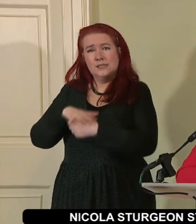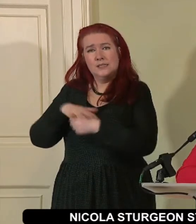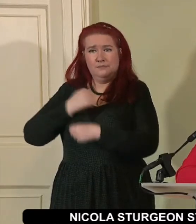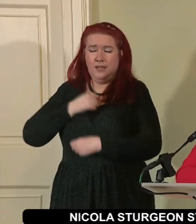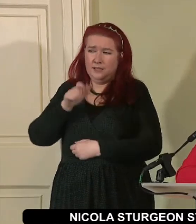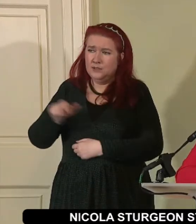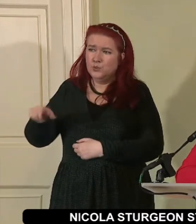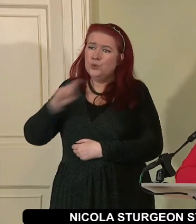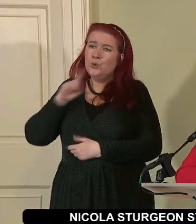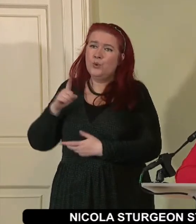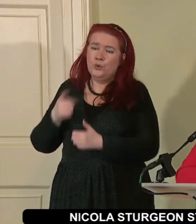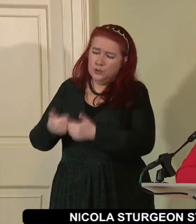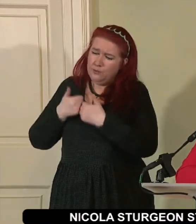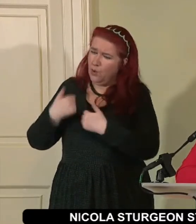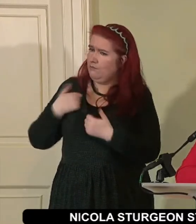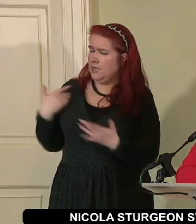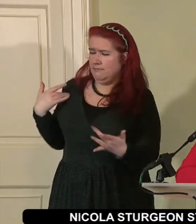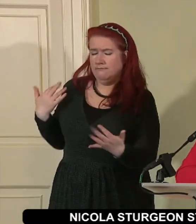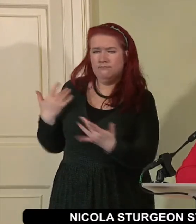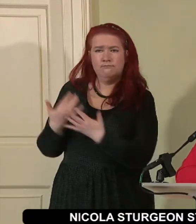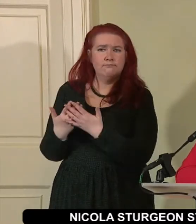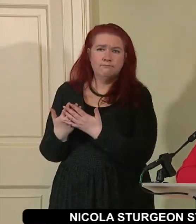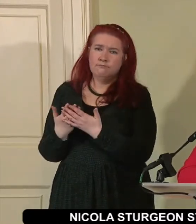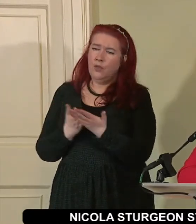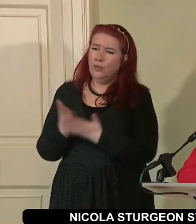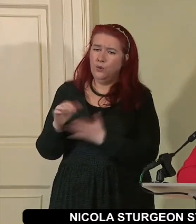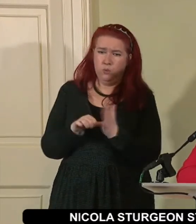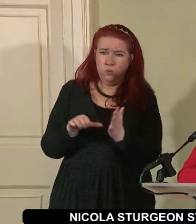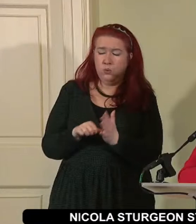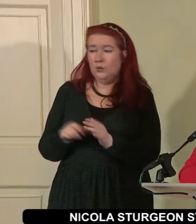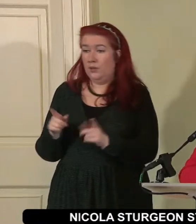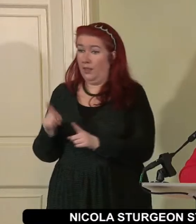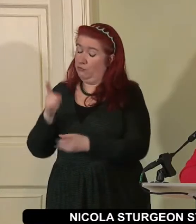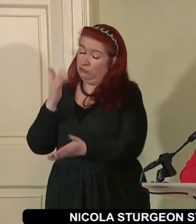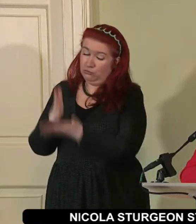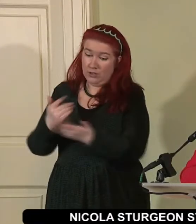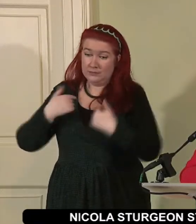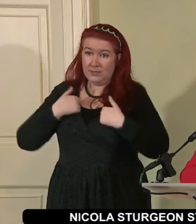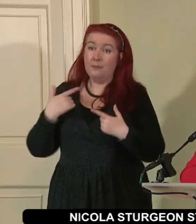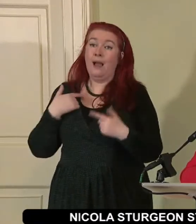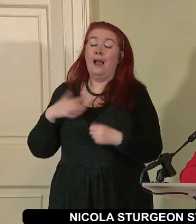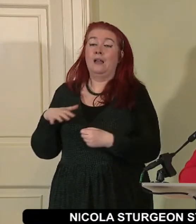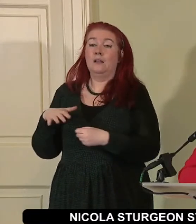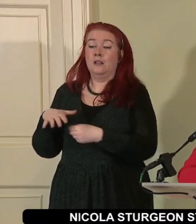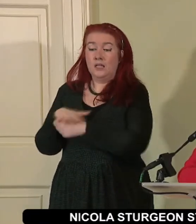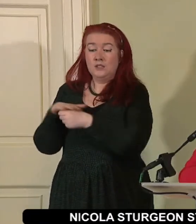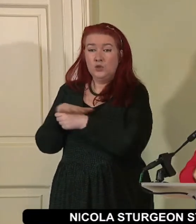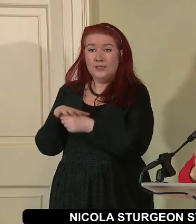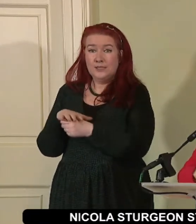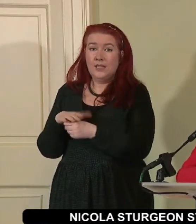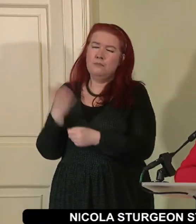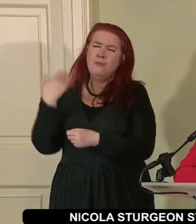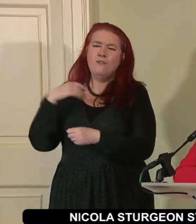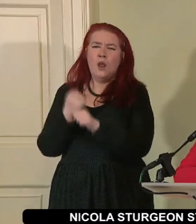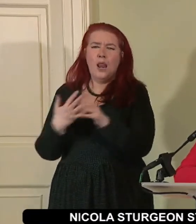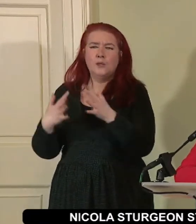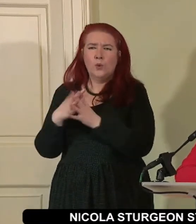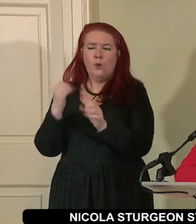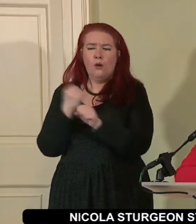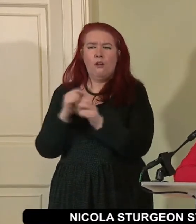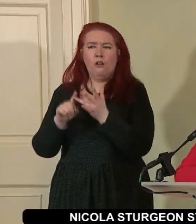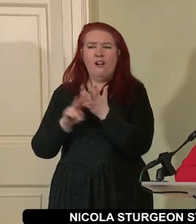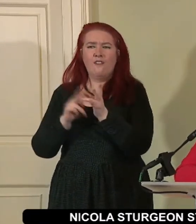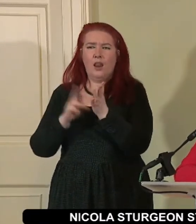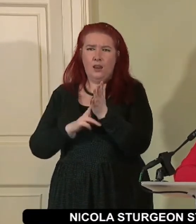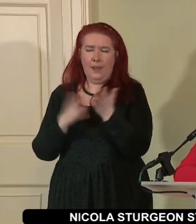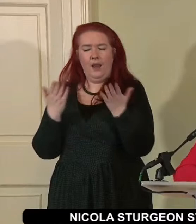have supported me through thick and thin, put their trust in me time and again. My constituency party, what was Glasgow Govan, now Glasgow South Side, that